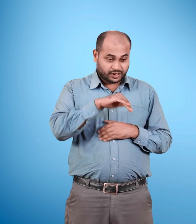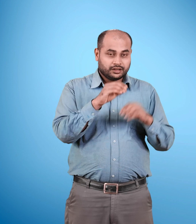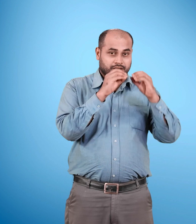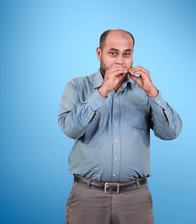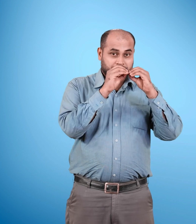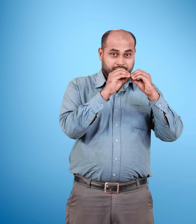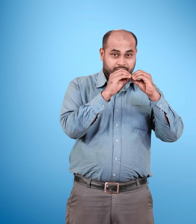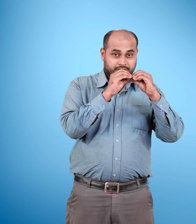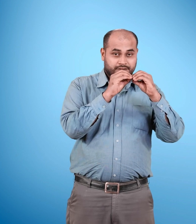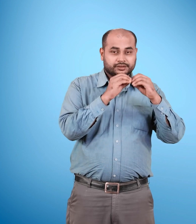B.